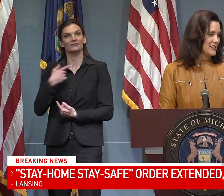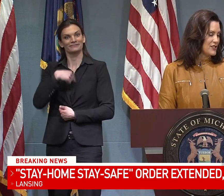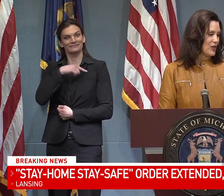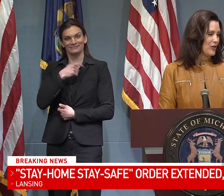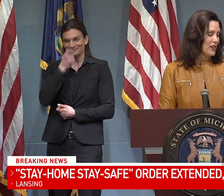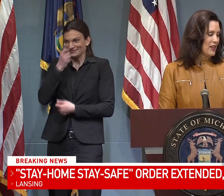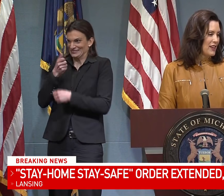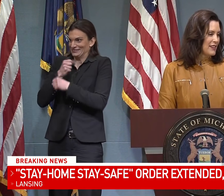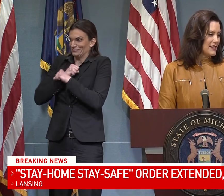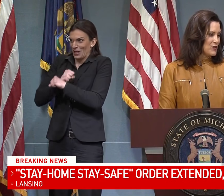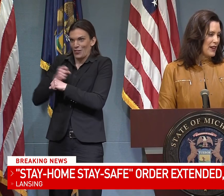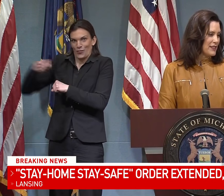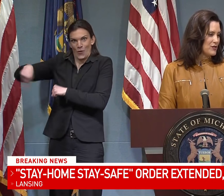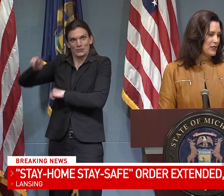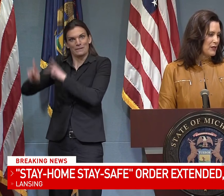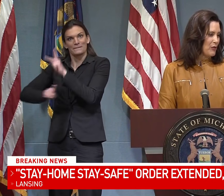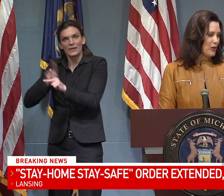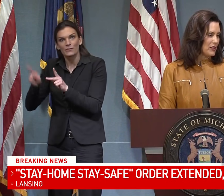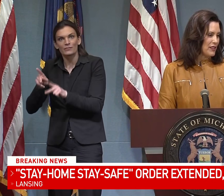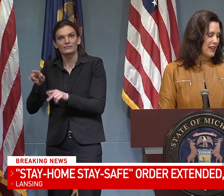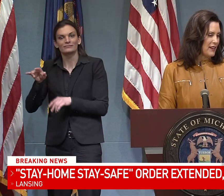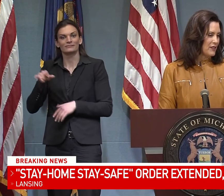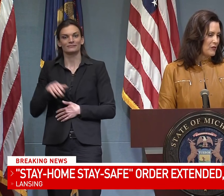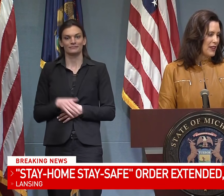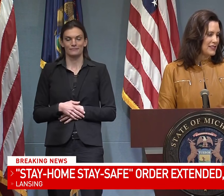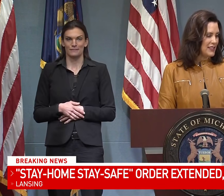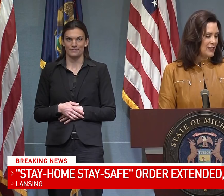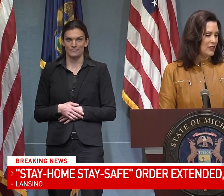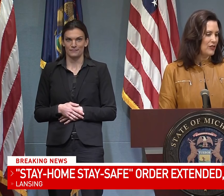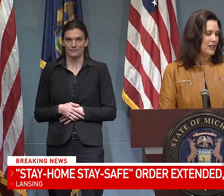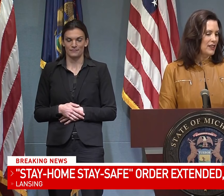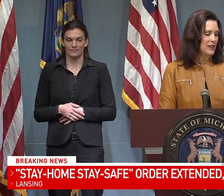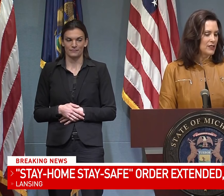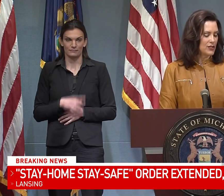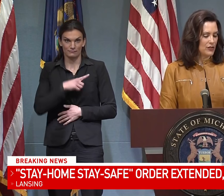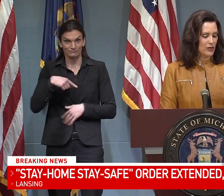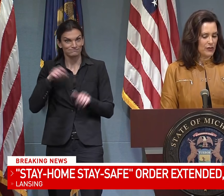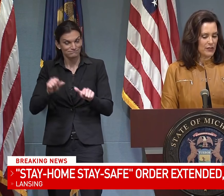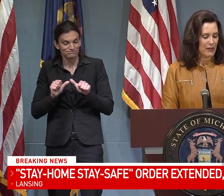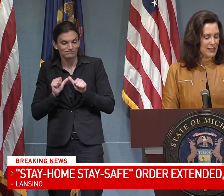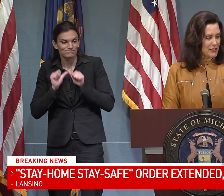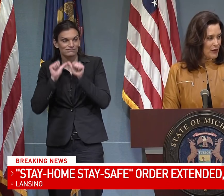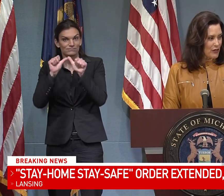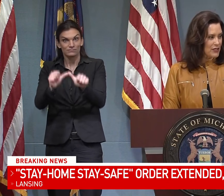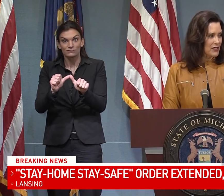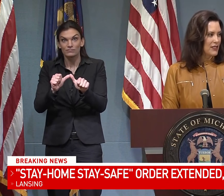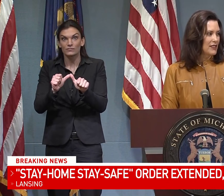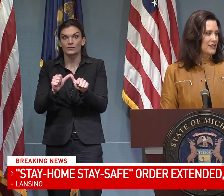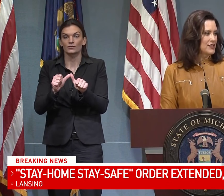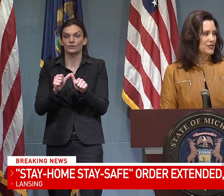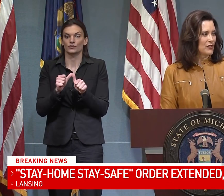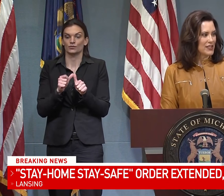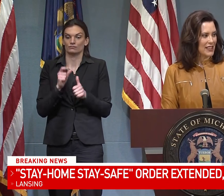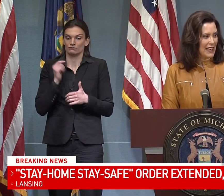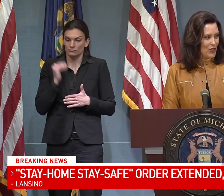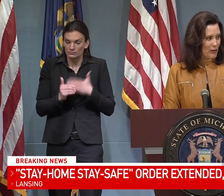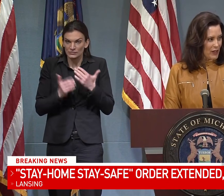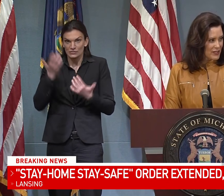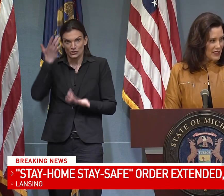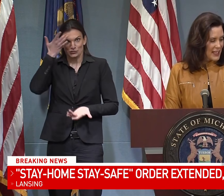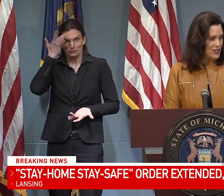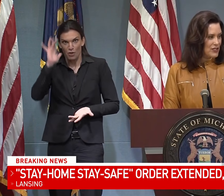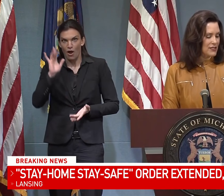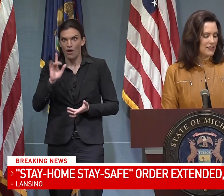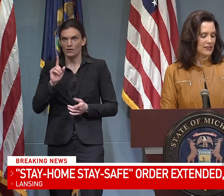clients. And so that's why it's really important that we continue to be smart, to do this in